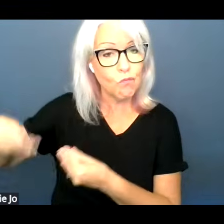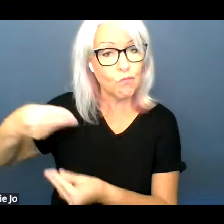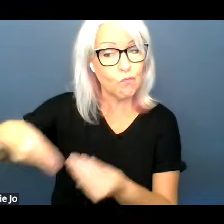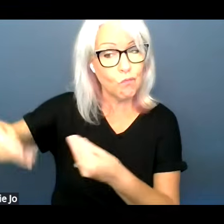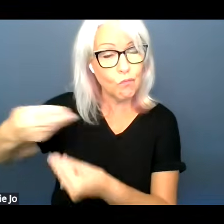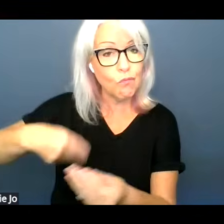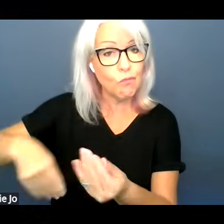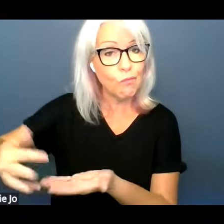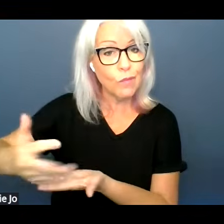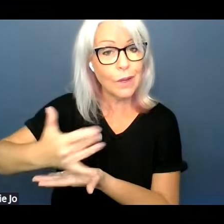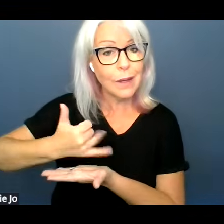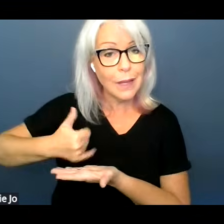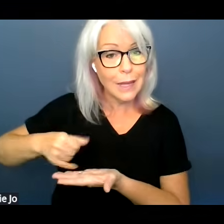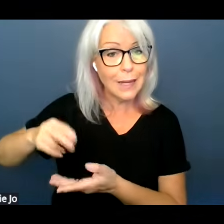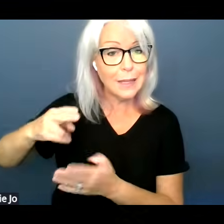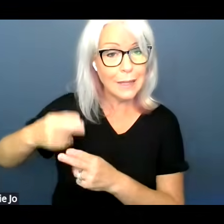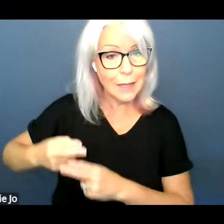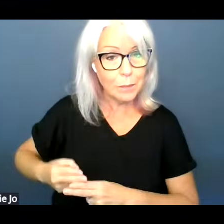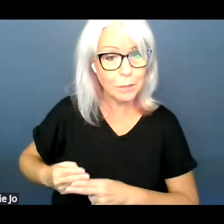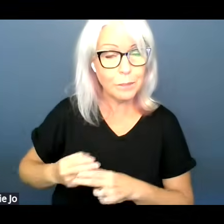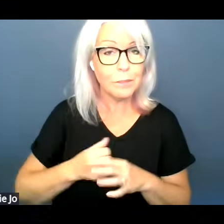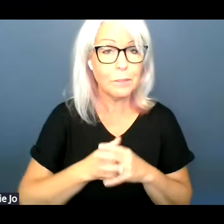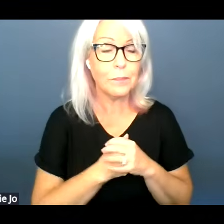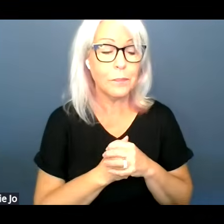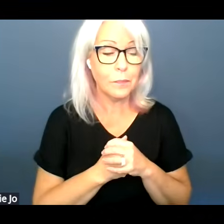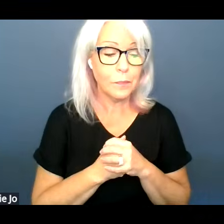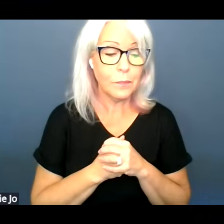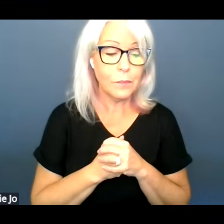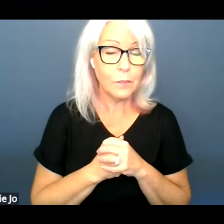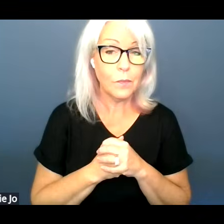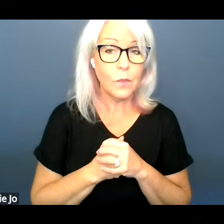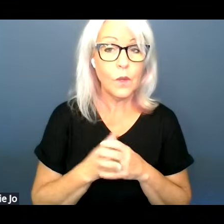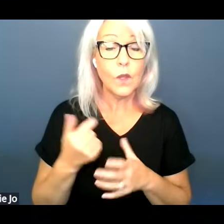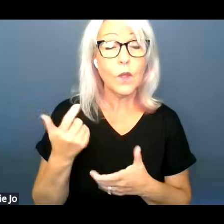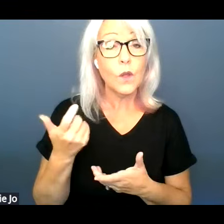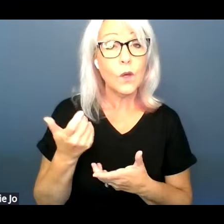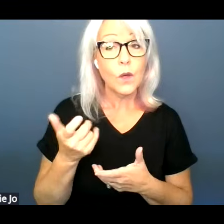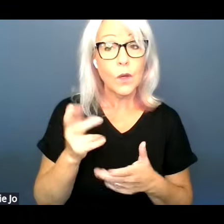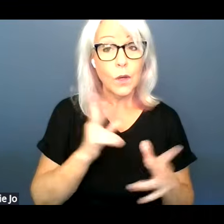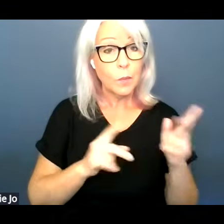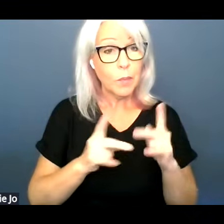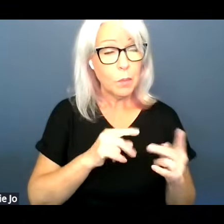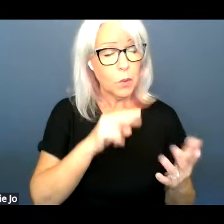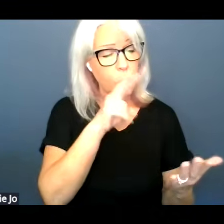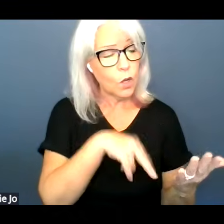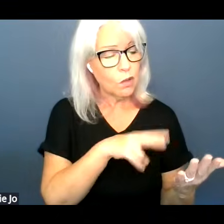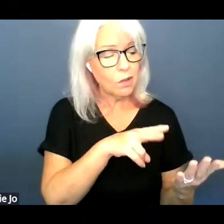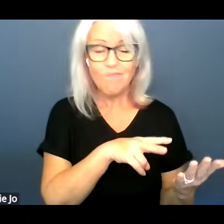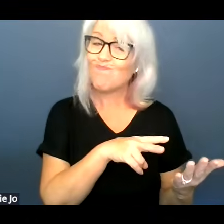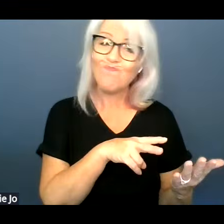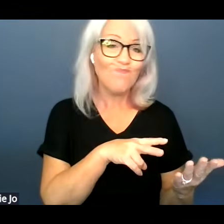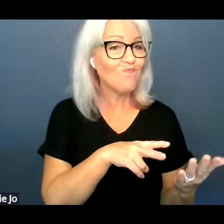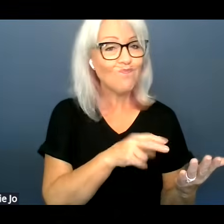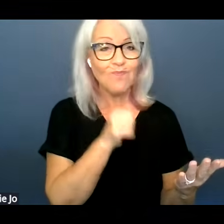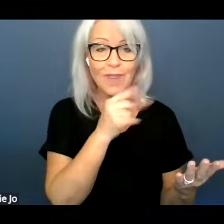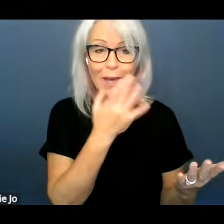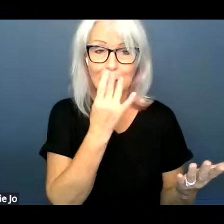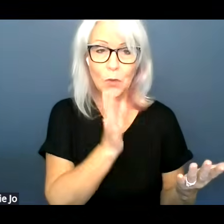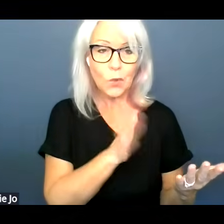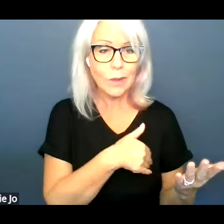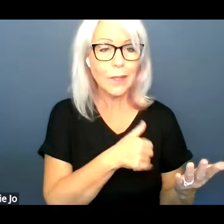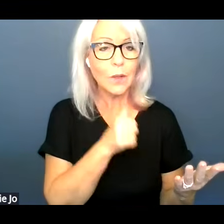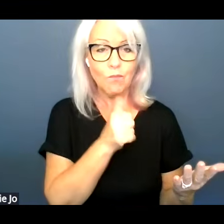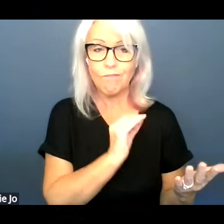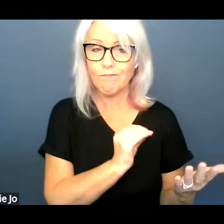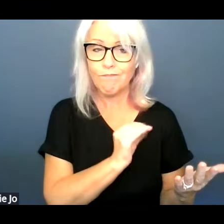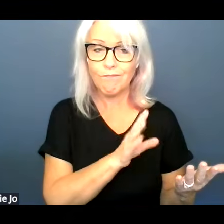and I think this is important to note, there were people who looked at the language and said, no, thank you. I'm not interested in that. And so